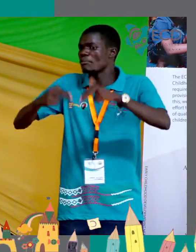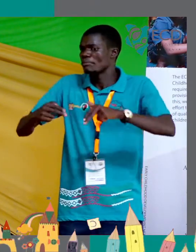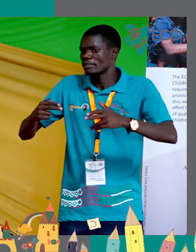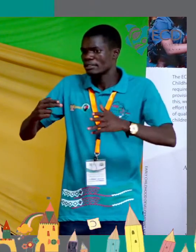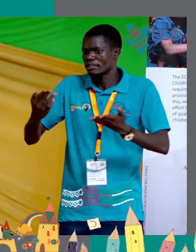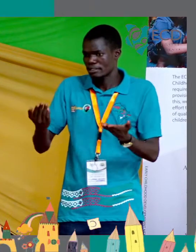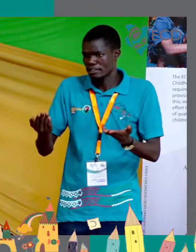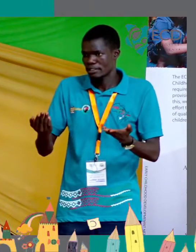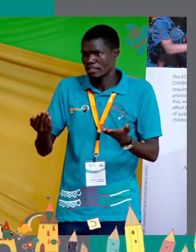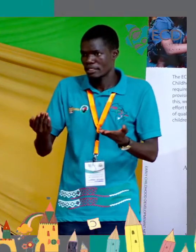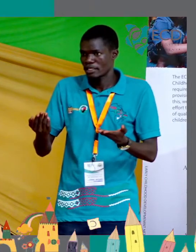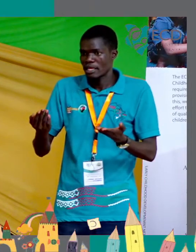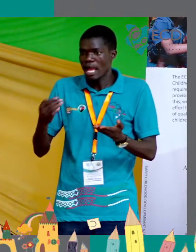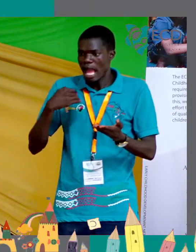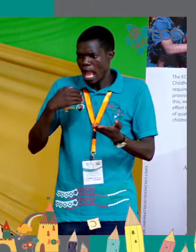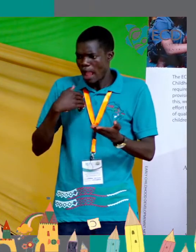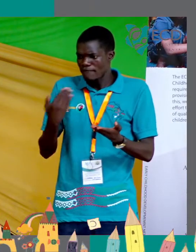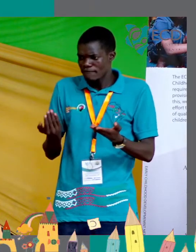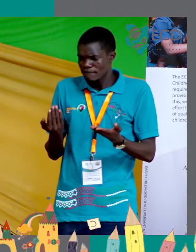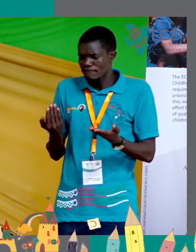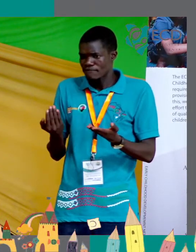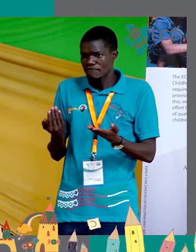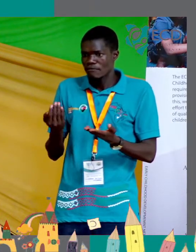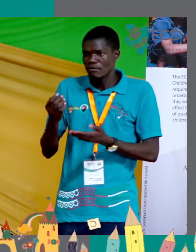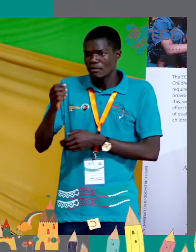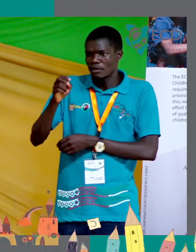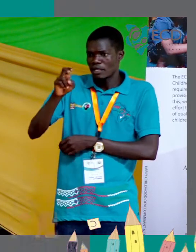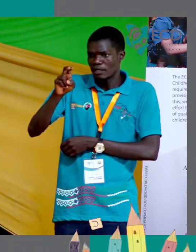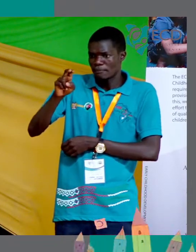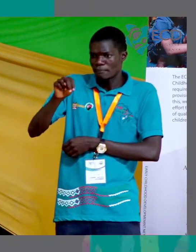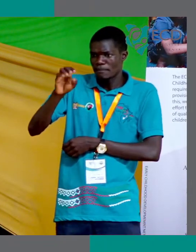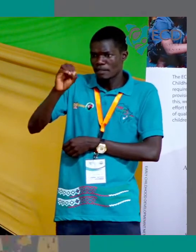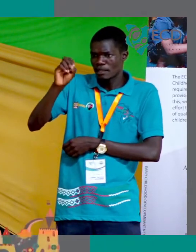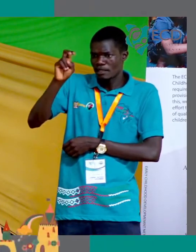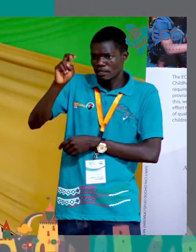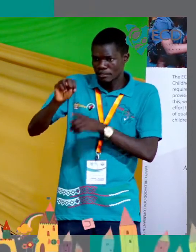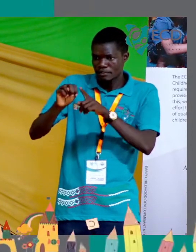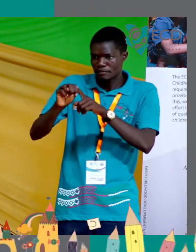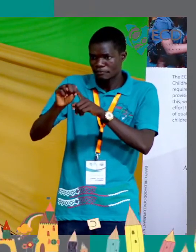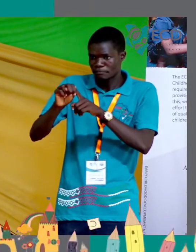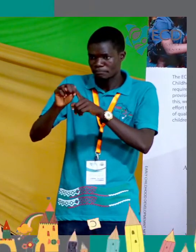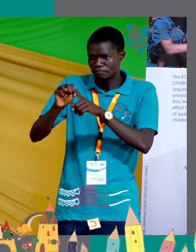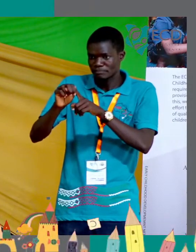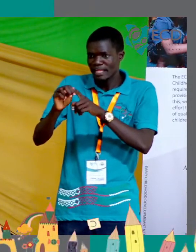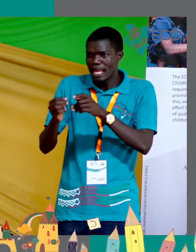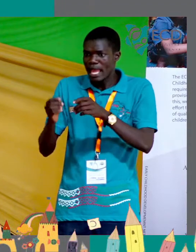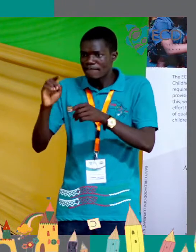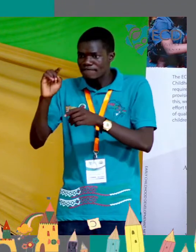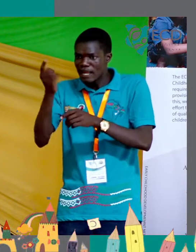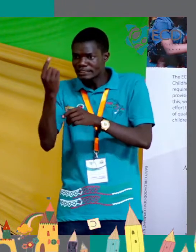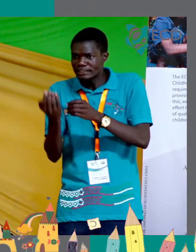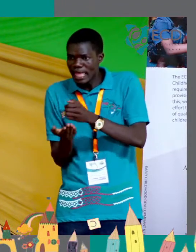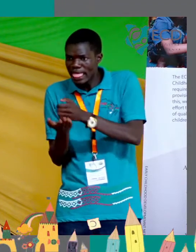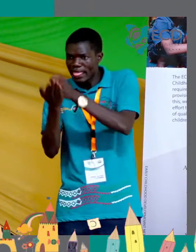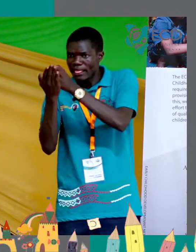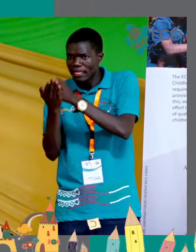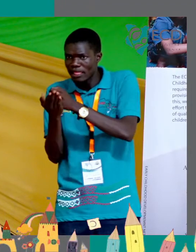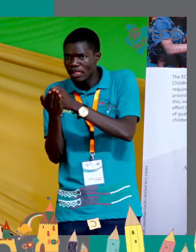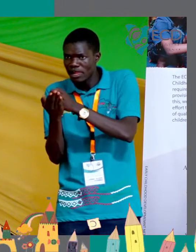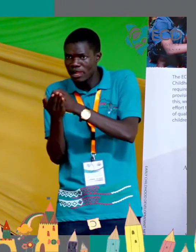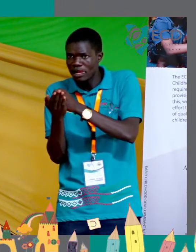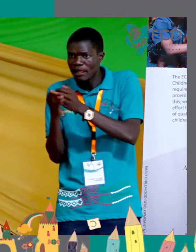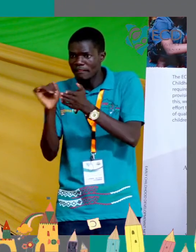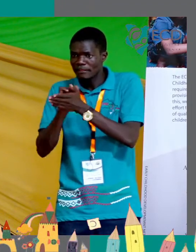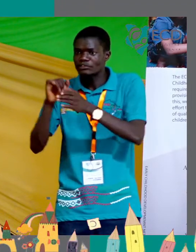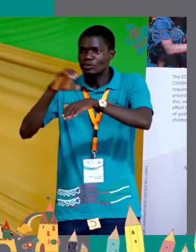thing was there was closure of non-essential health services and hesitancy to